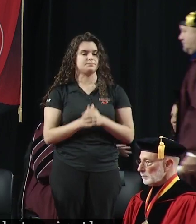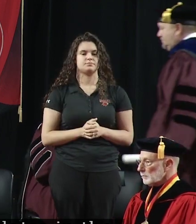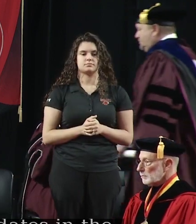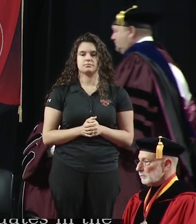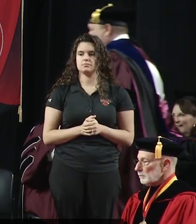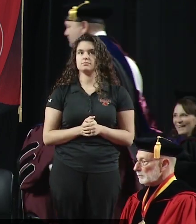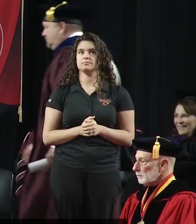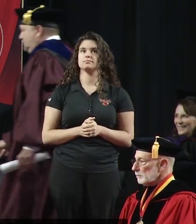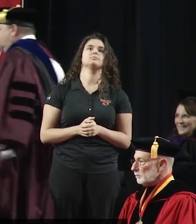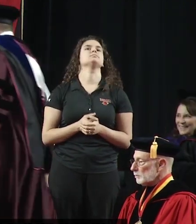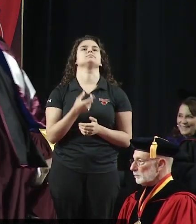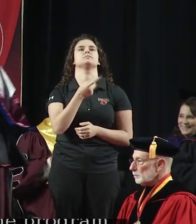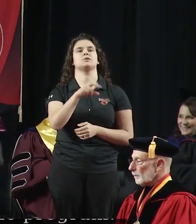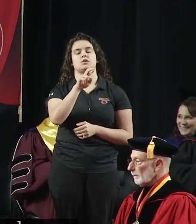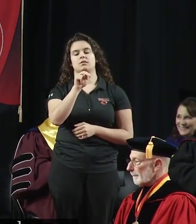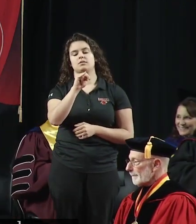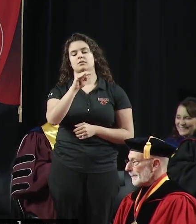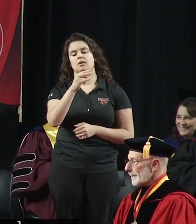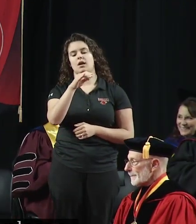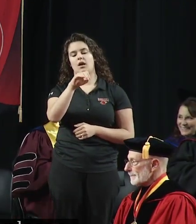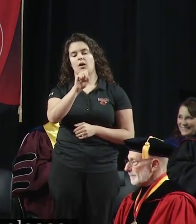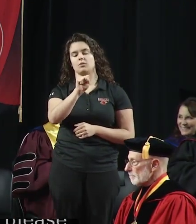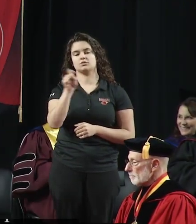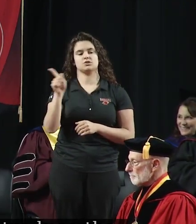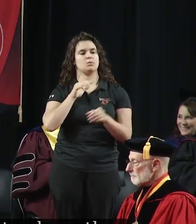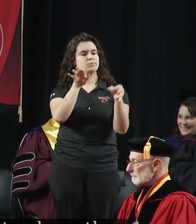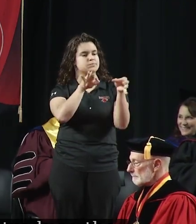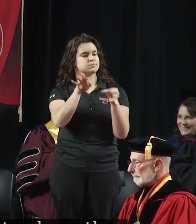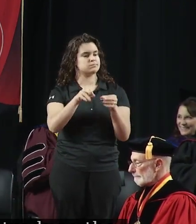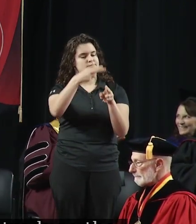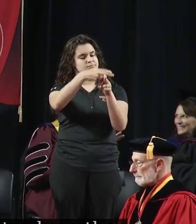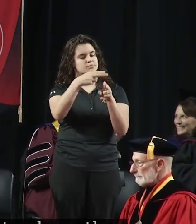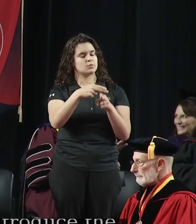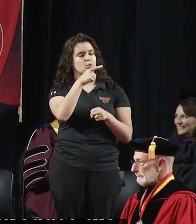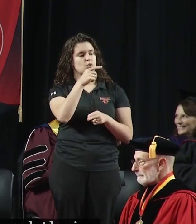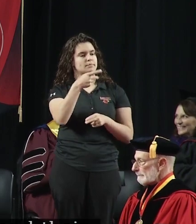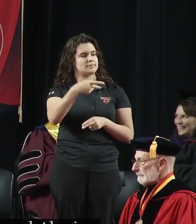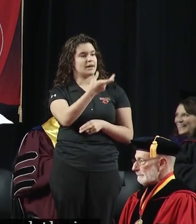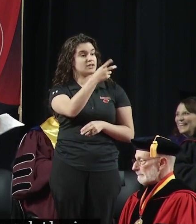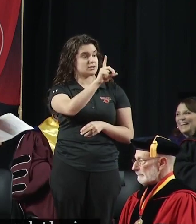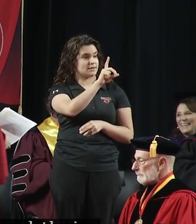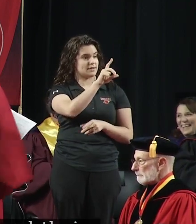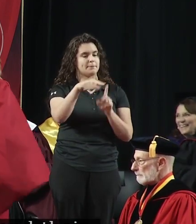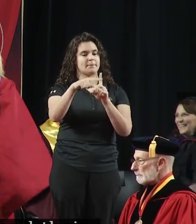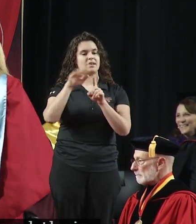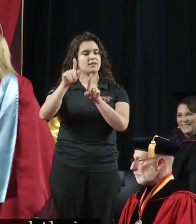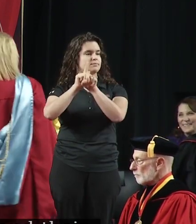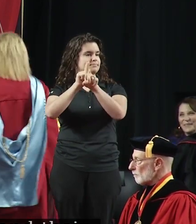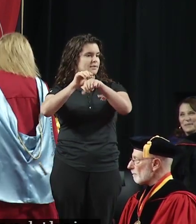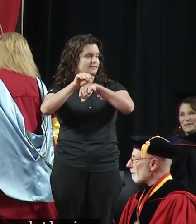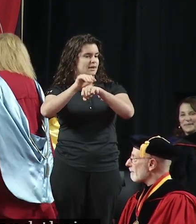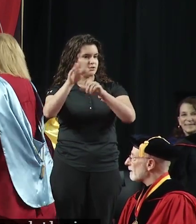you please come forward and introduce the doctoral candidates and their advisors?